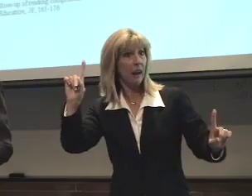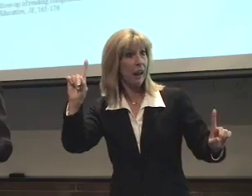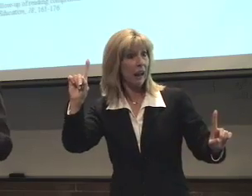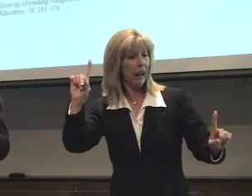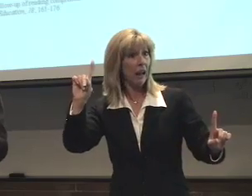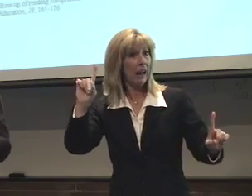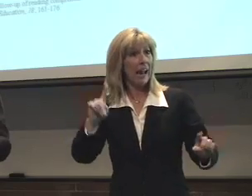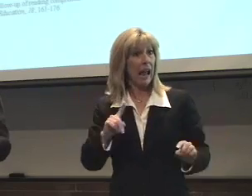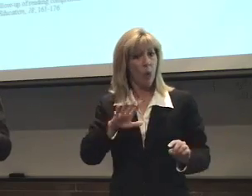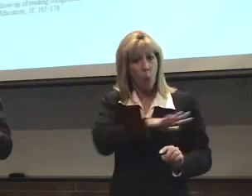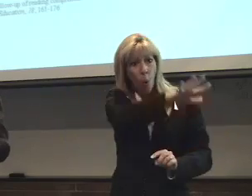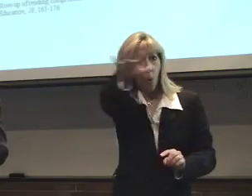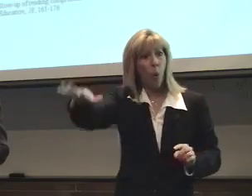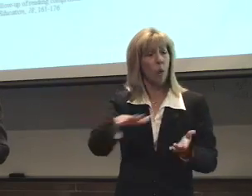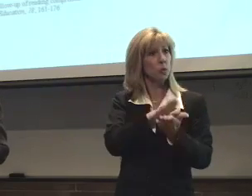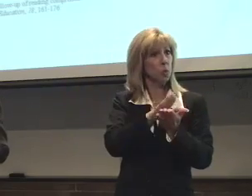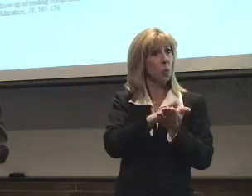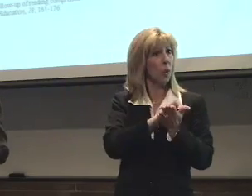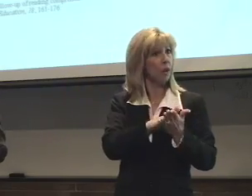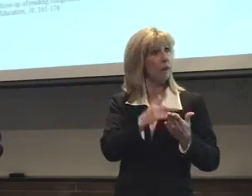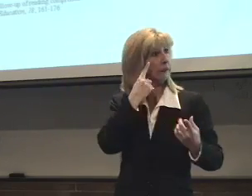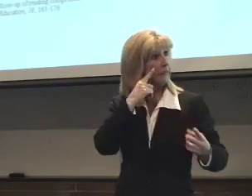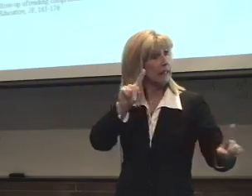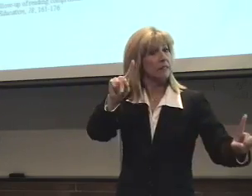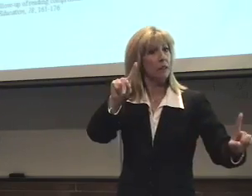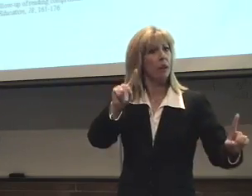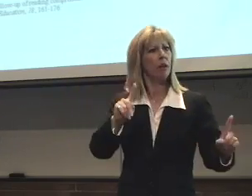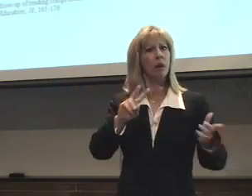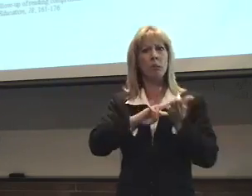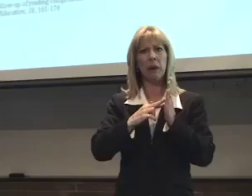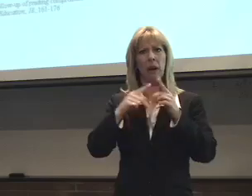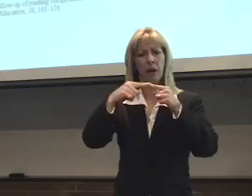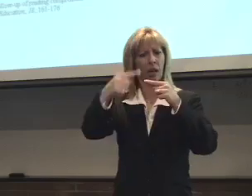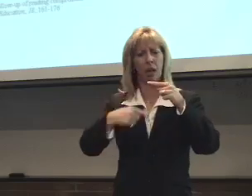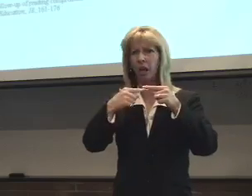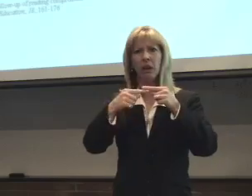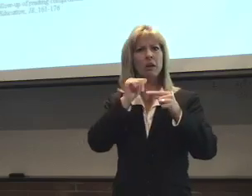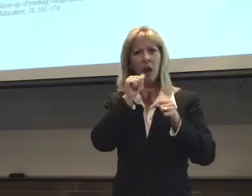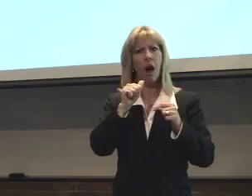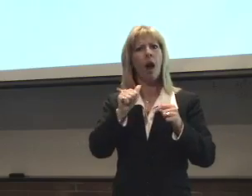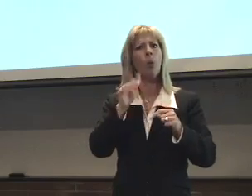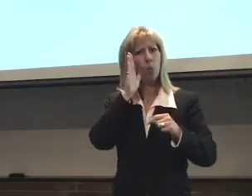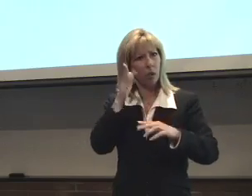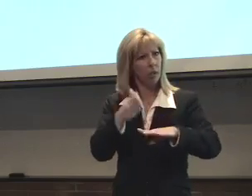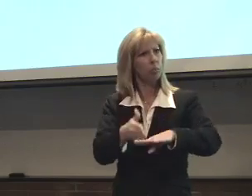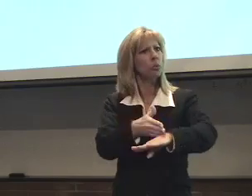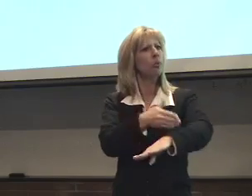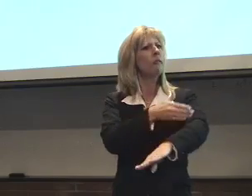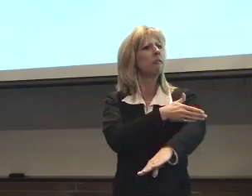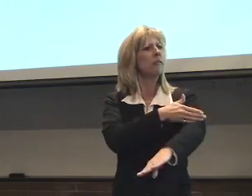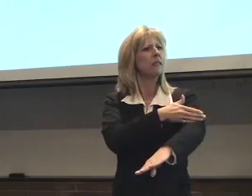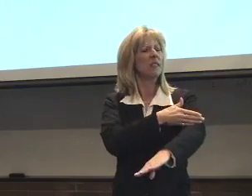statistic would have changed by now. It has not. So we're going to go through why that is. Some encouraging news,